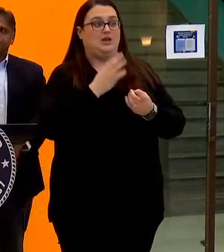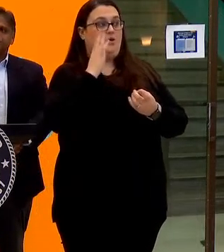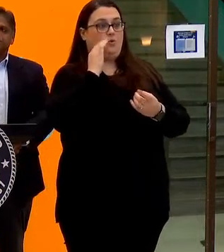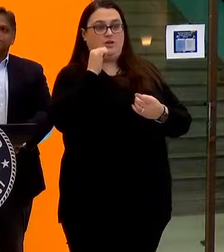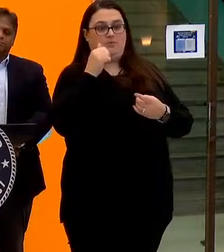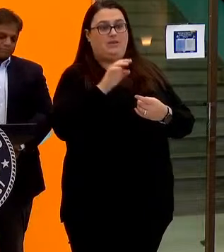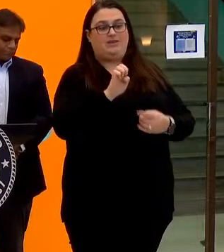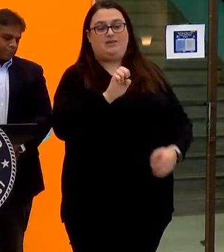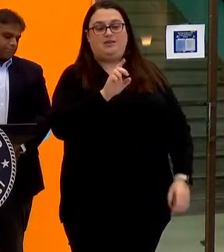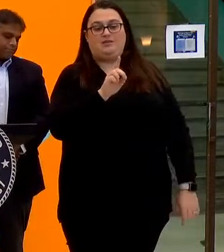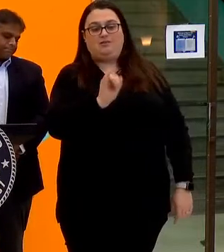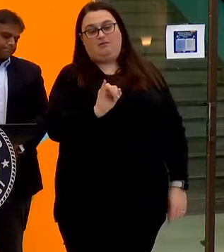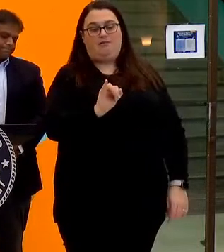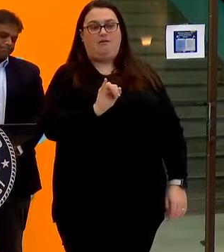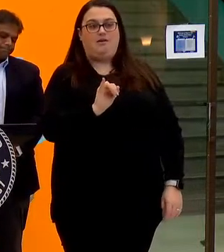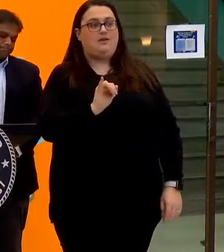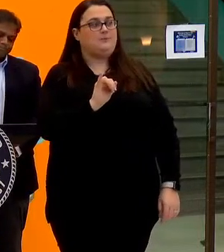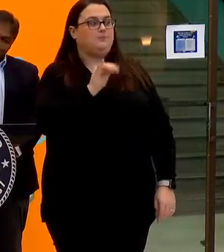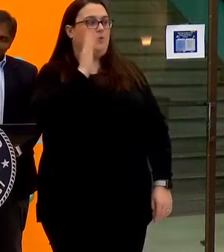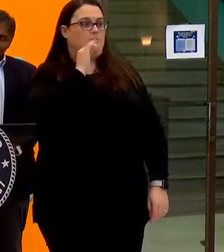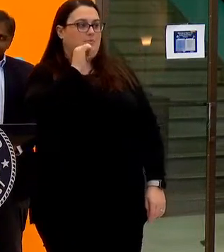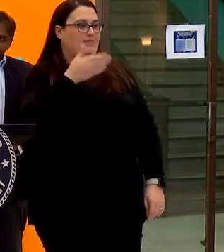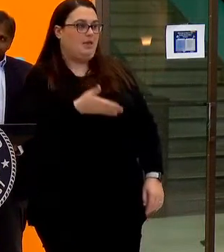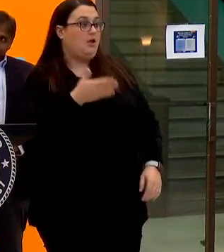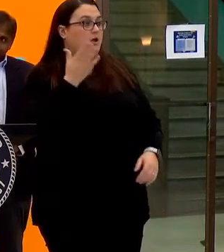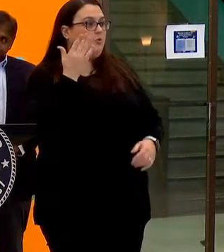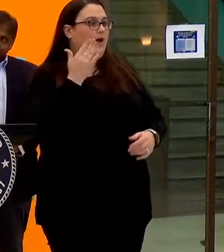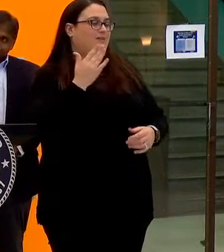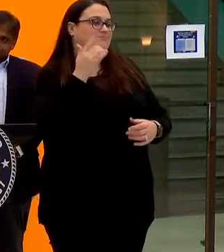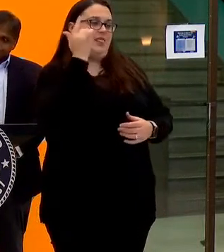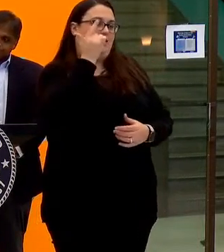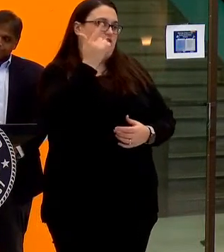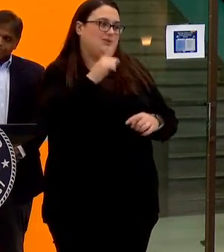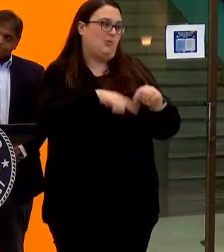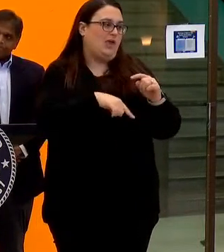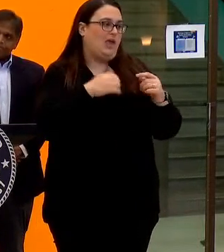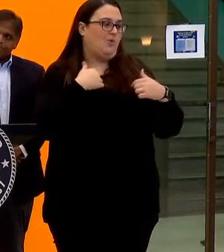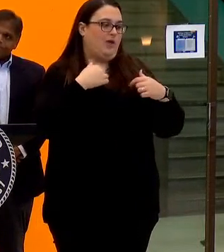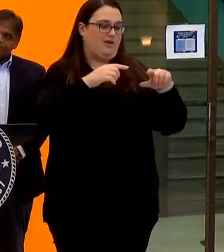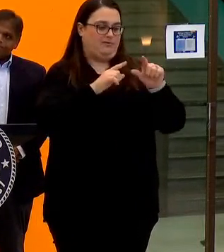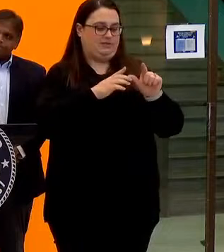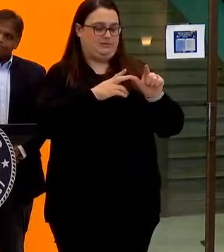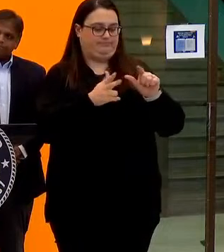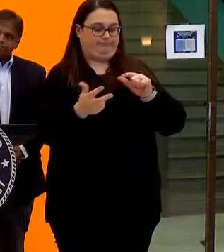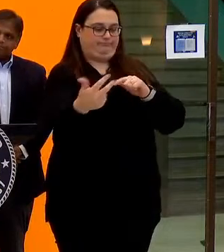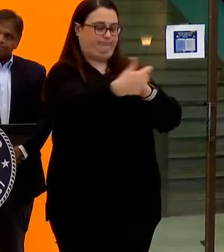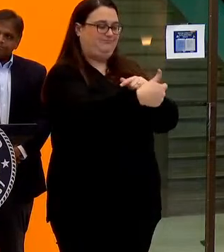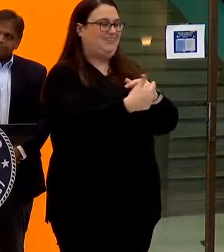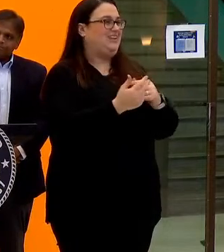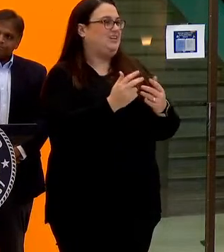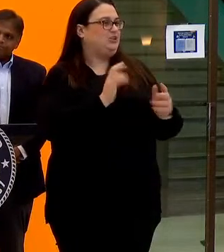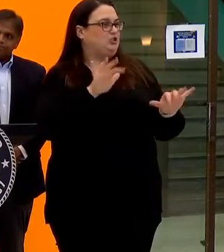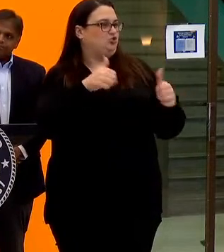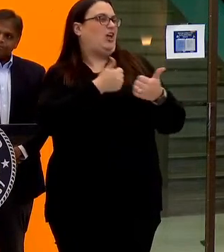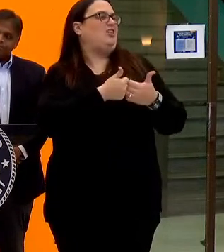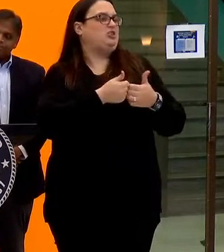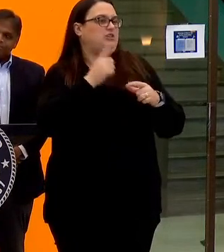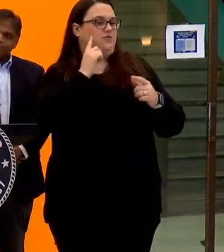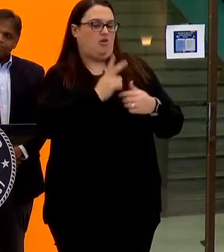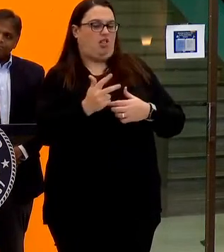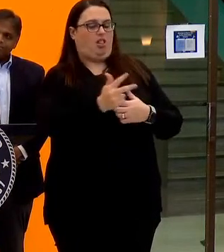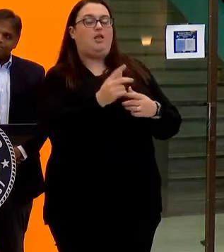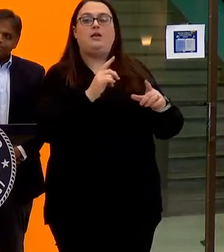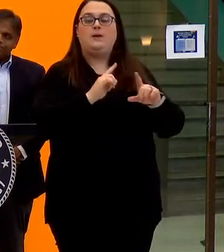at EDI or the East End District Initiative because of logistics. There we have a roundabout and logistical challenges. So while